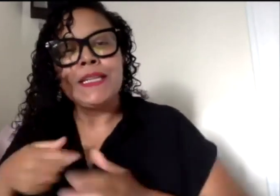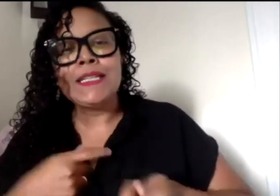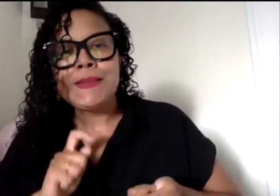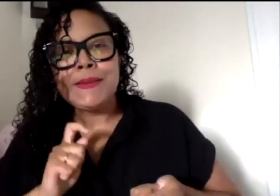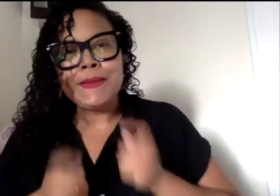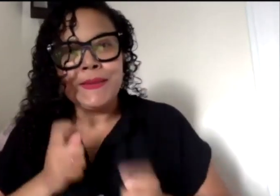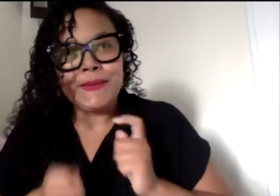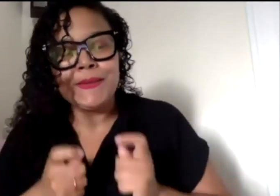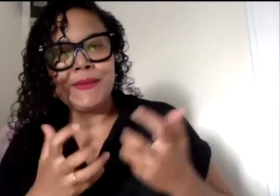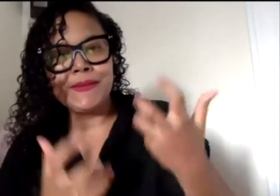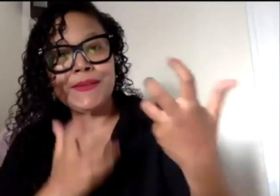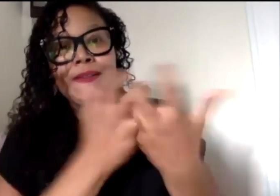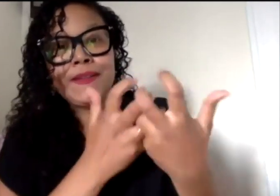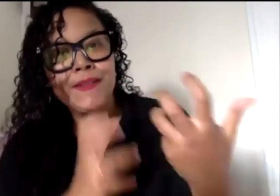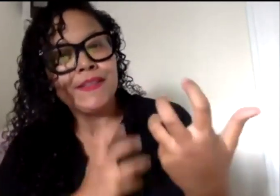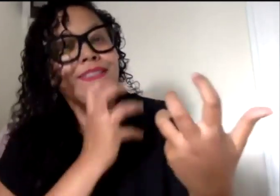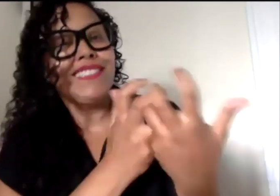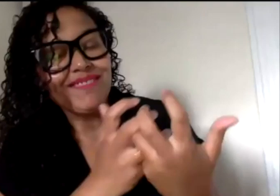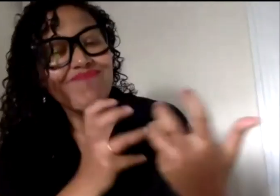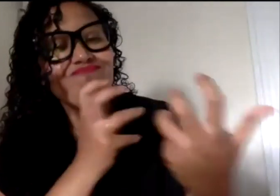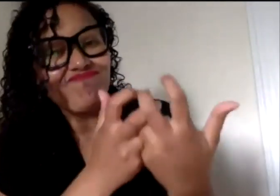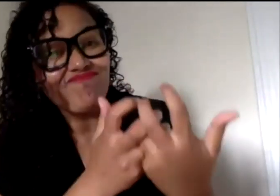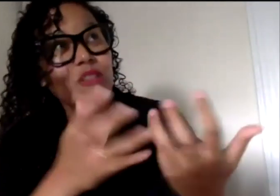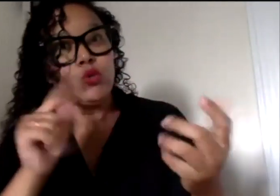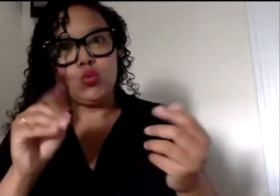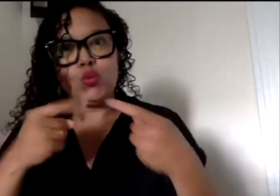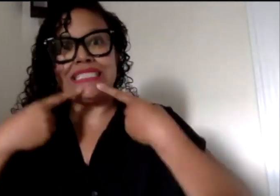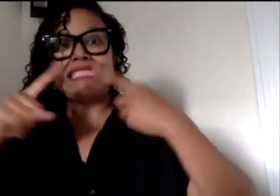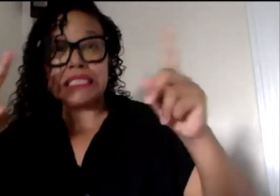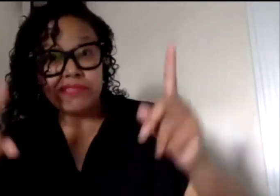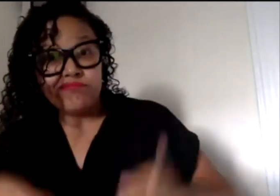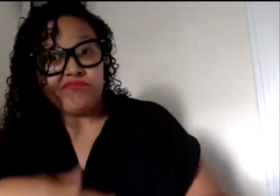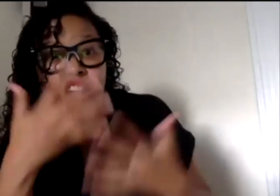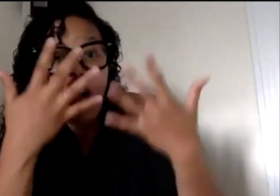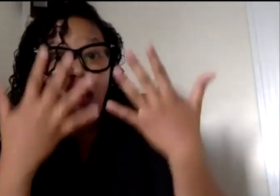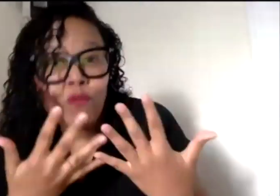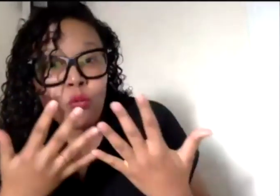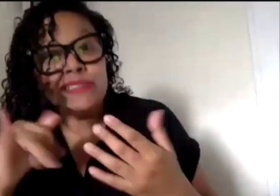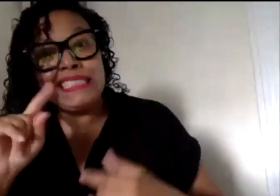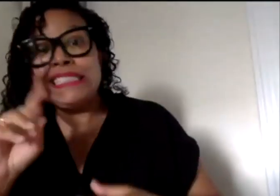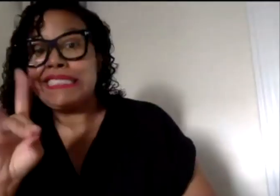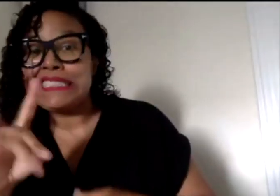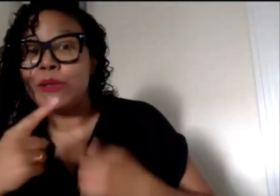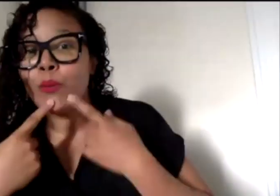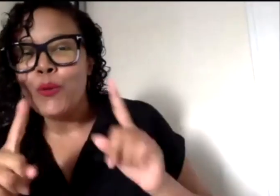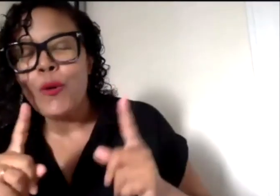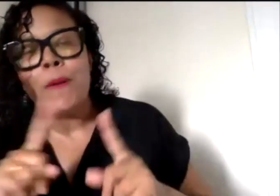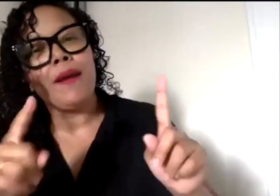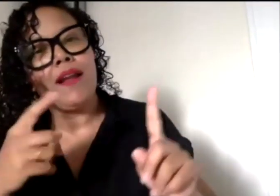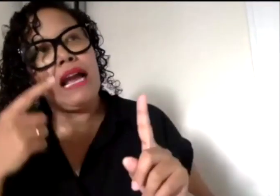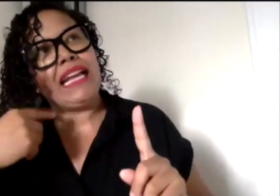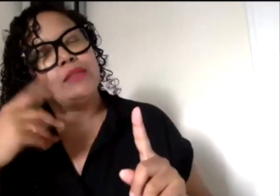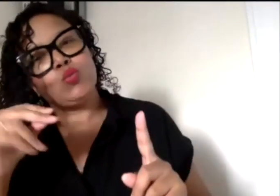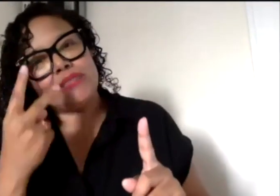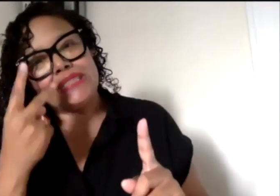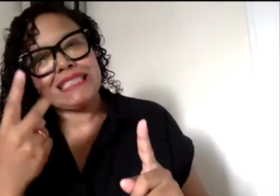that I was not who I needed to be. And I often would hide my identities in